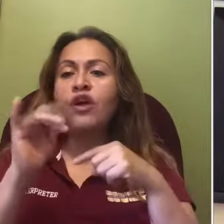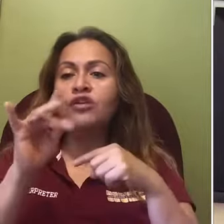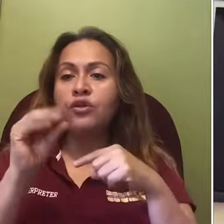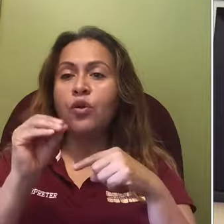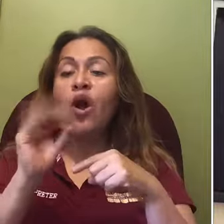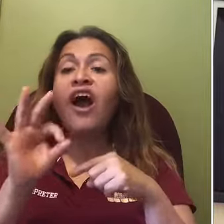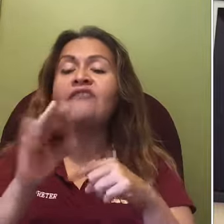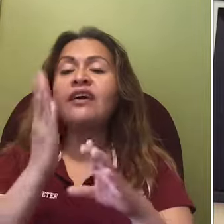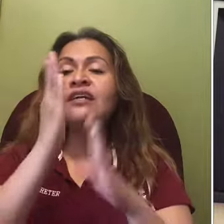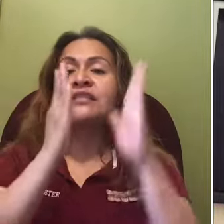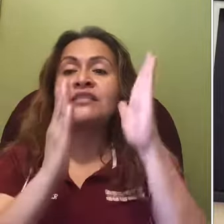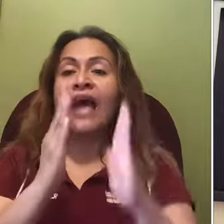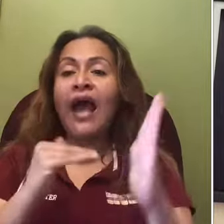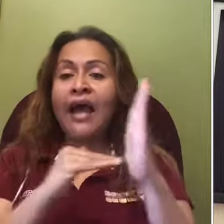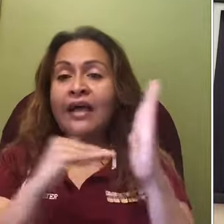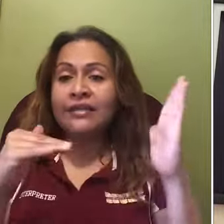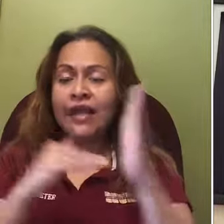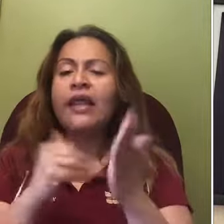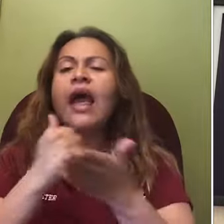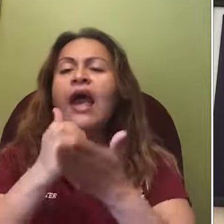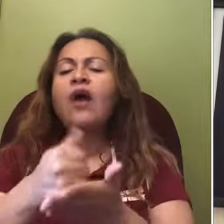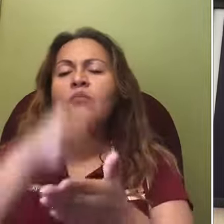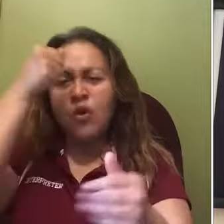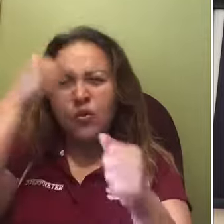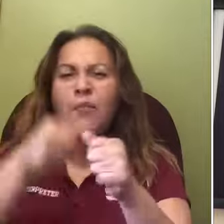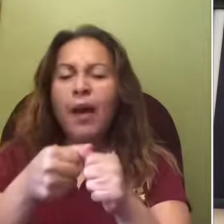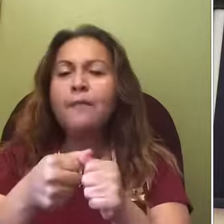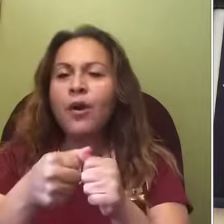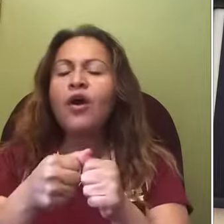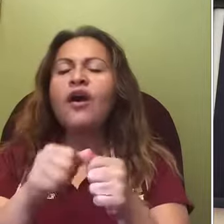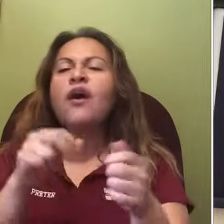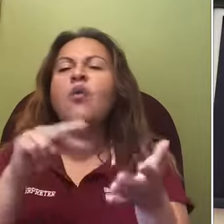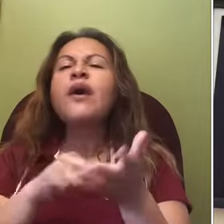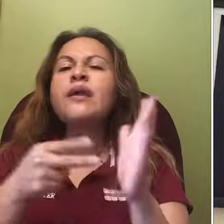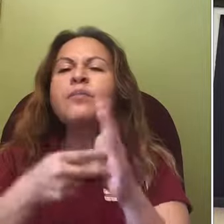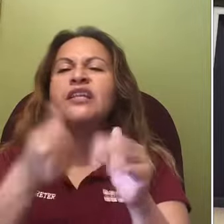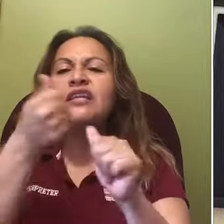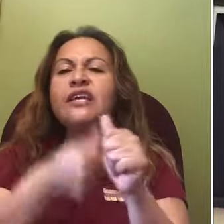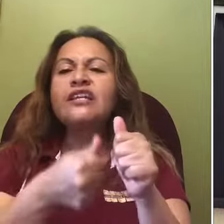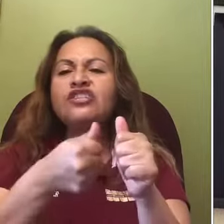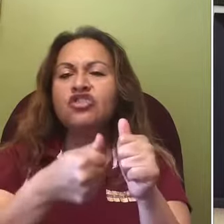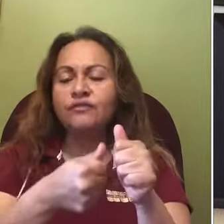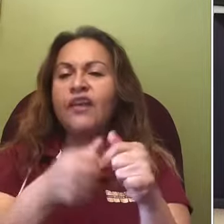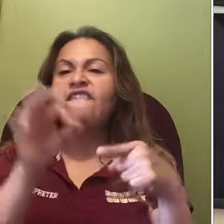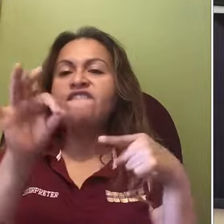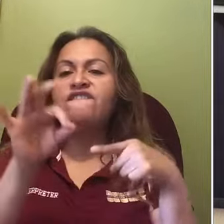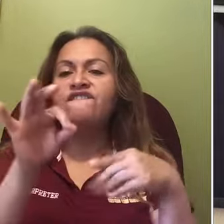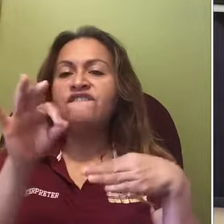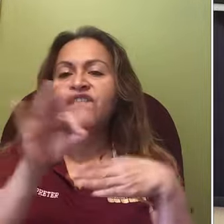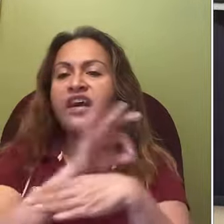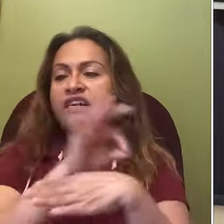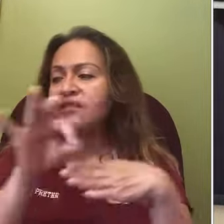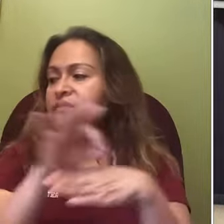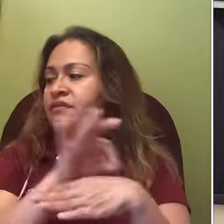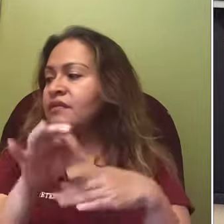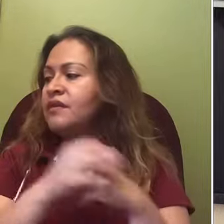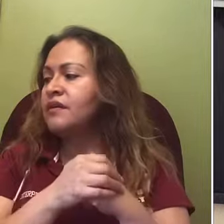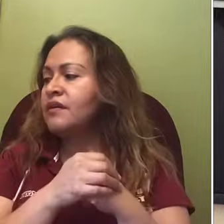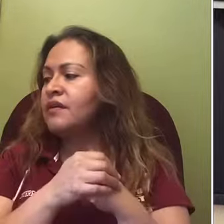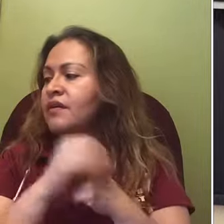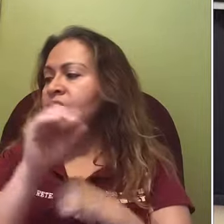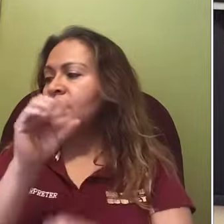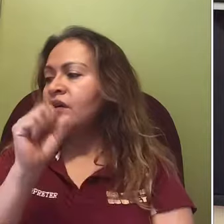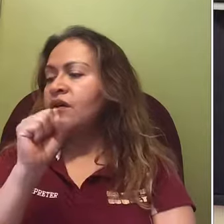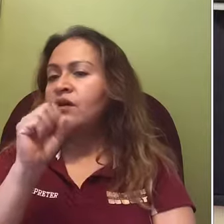here, so something just to help you remember the definitions of these functions. But I'm going to write down something. It's called SOHCAHTOA.